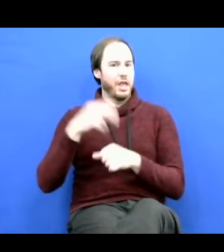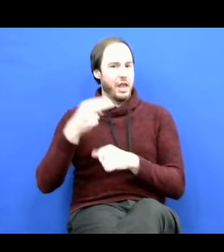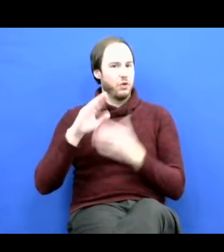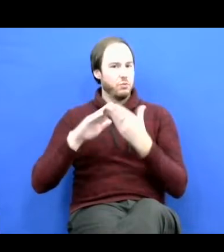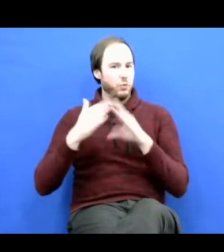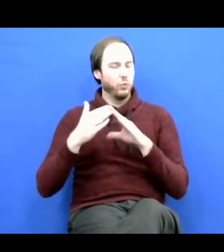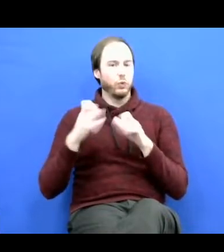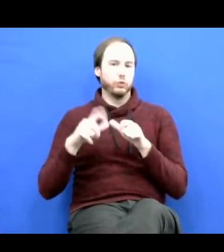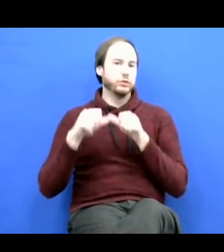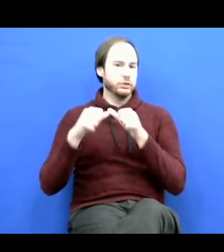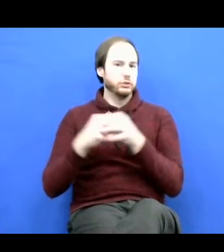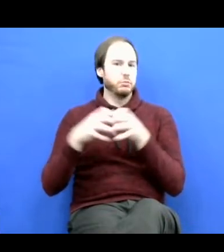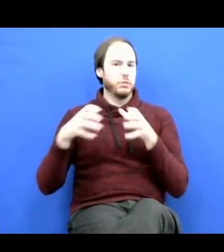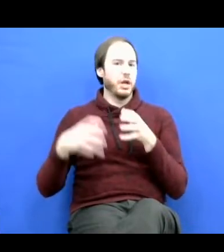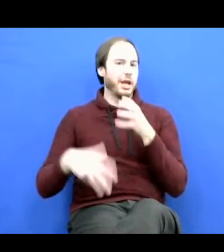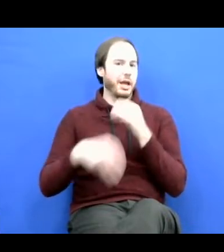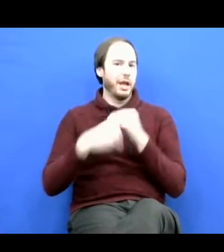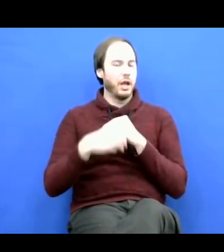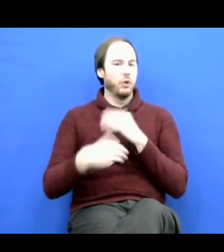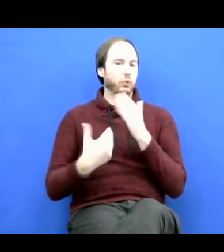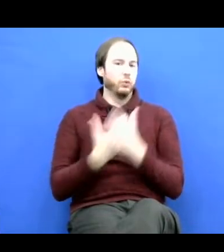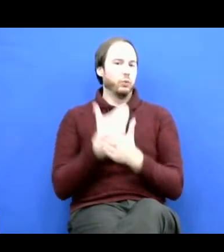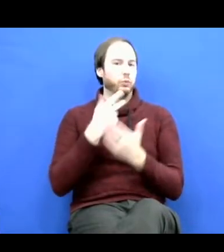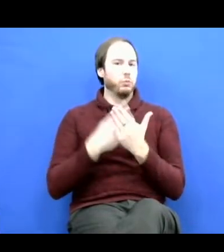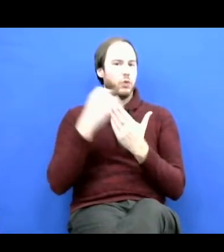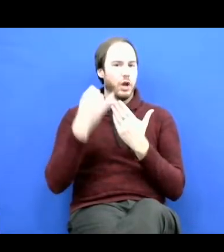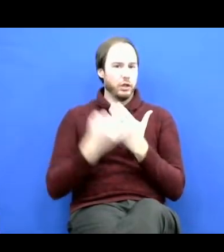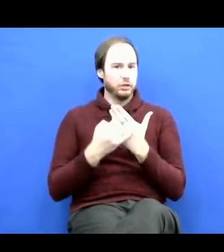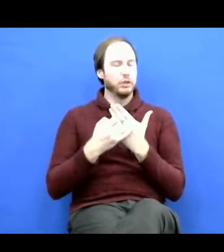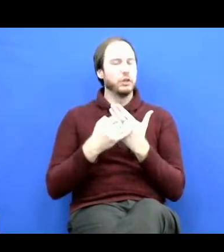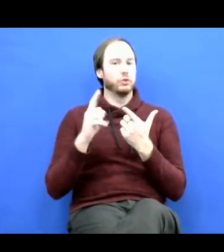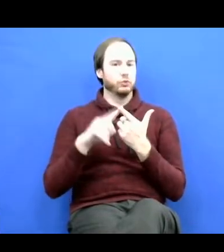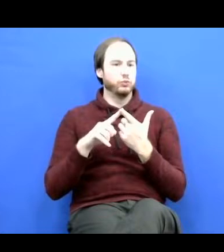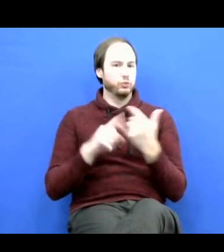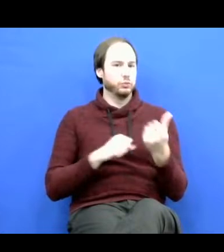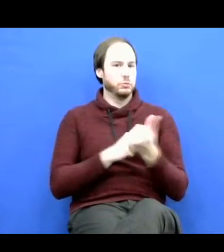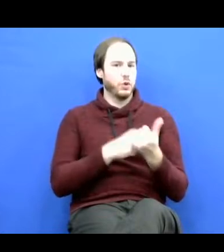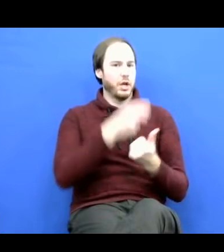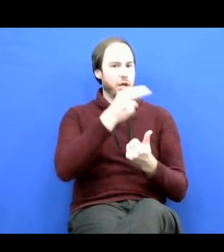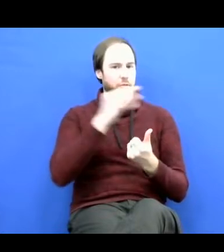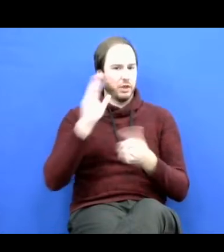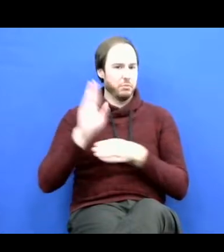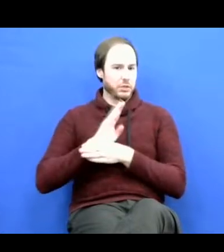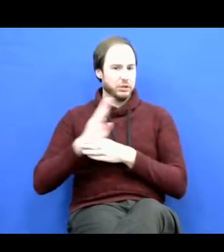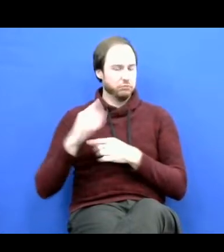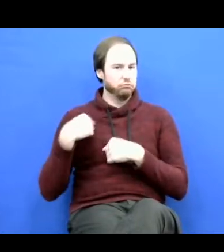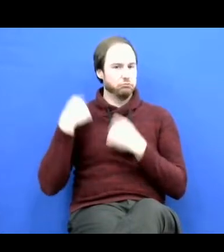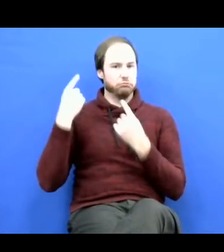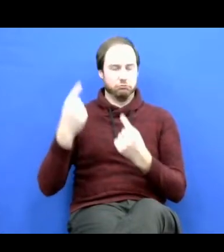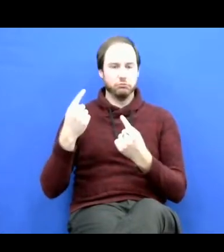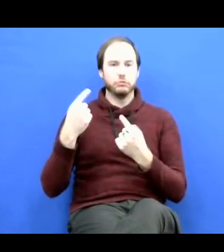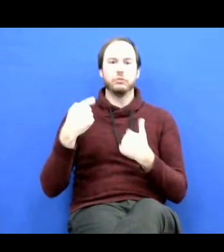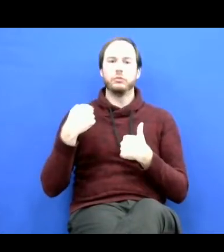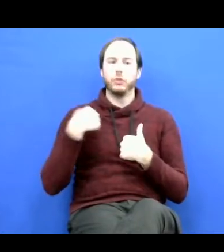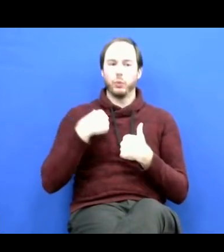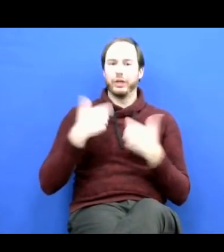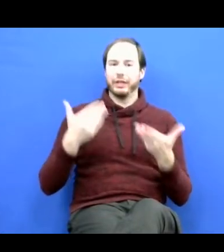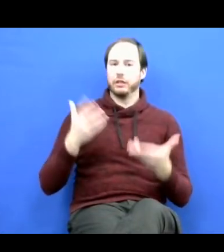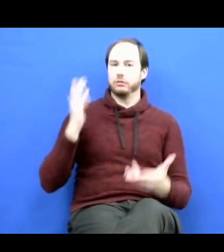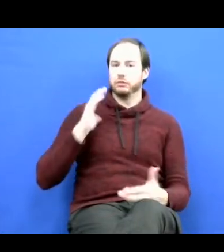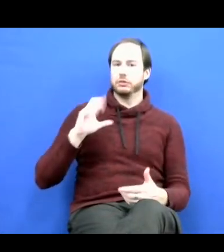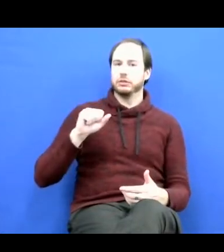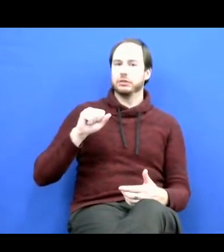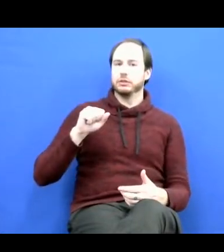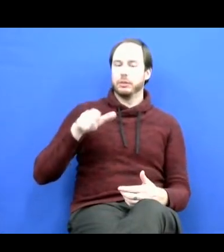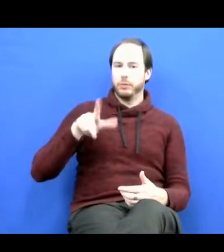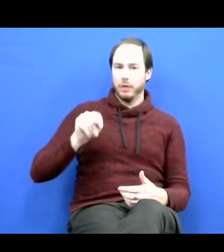and are looking to make another project as an asset to the community as their businesses are. We were here back in September and